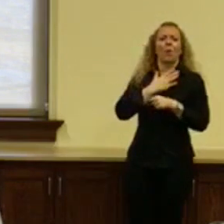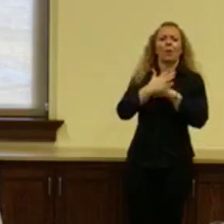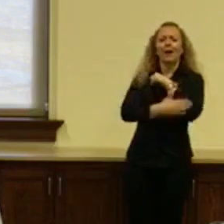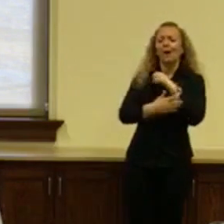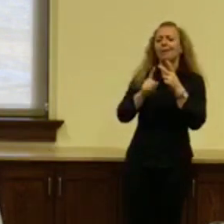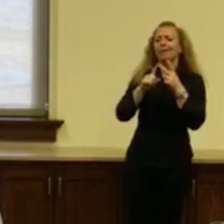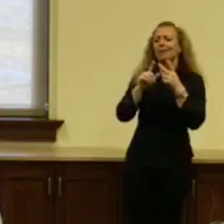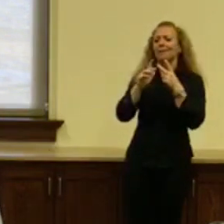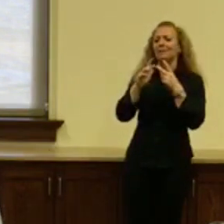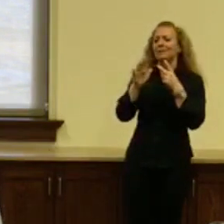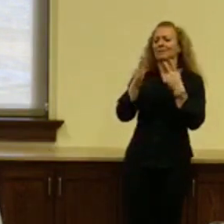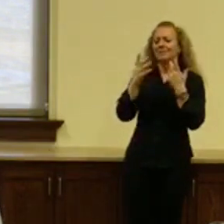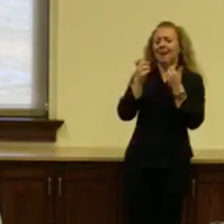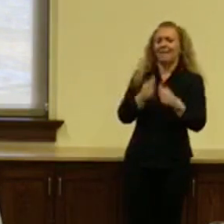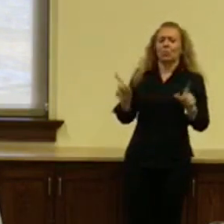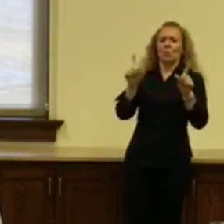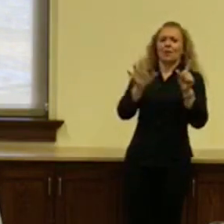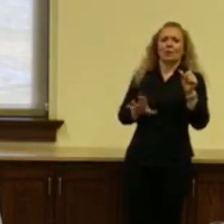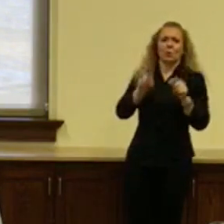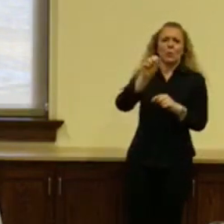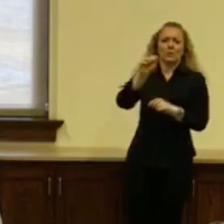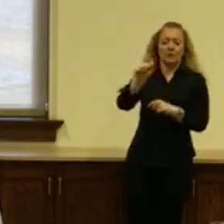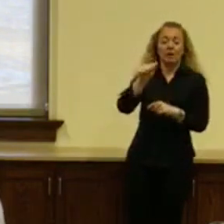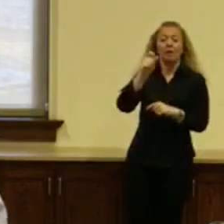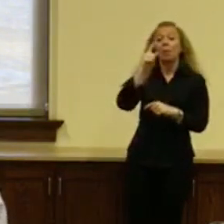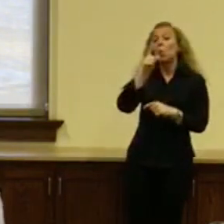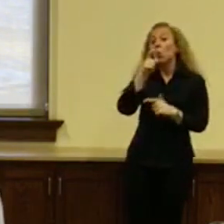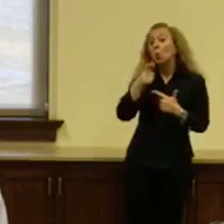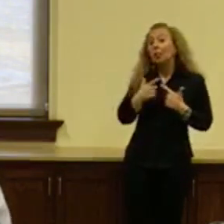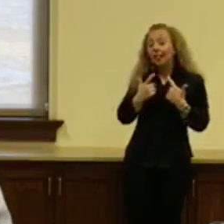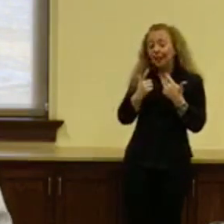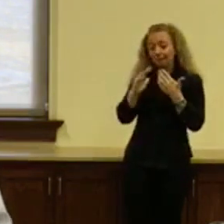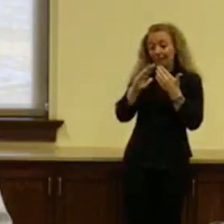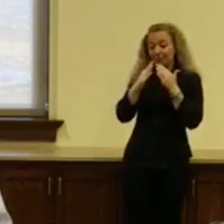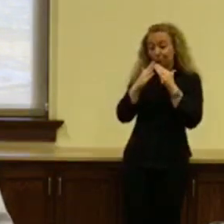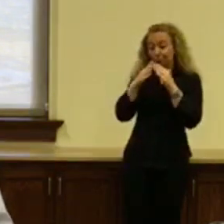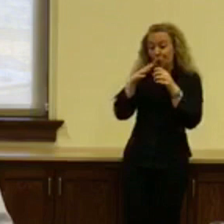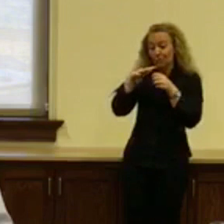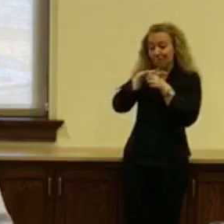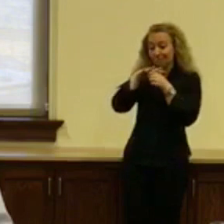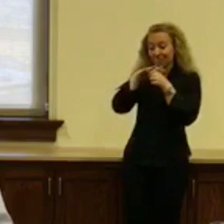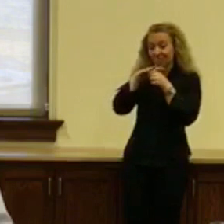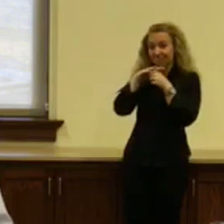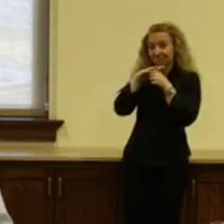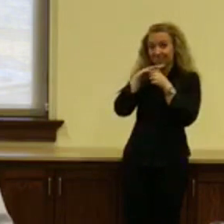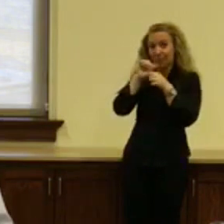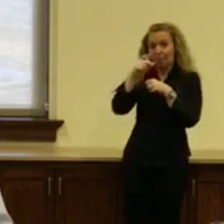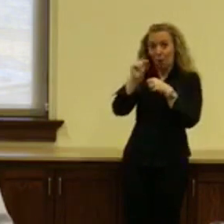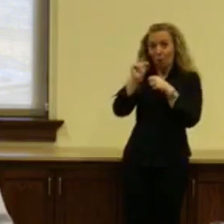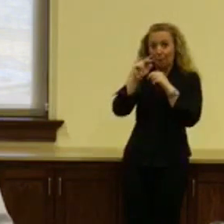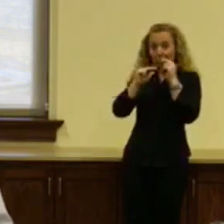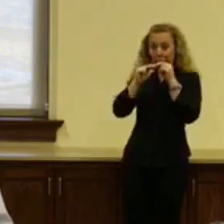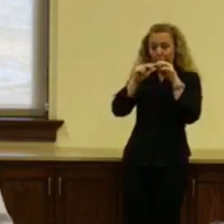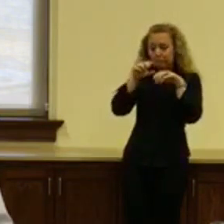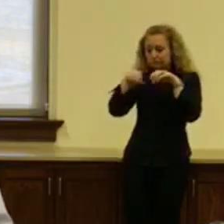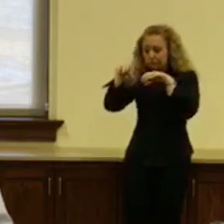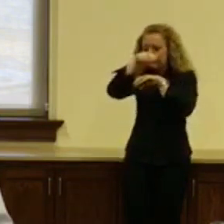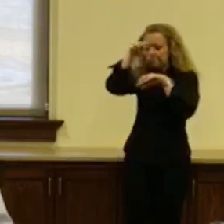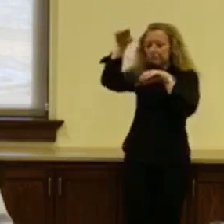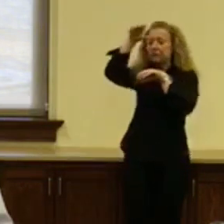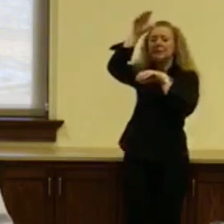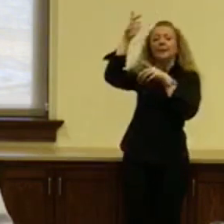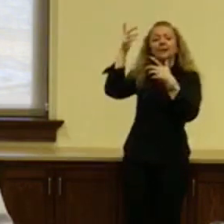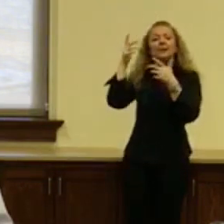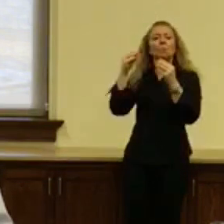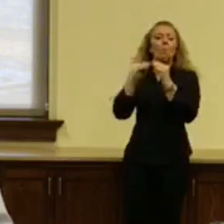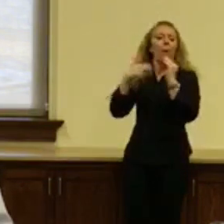living facilities are certainly more at risk for spread of the infection in those facilities. We don't, at the County Health Department,